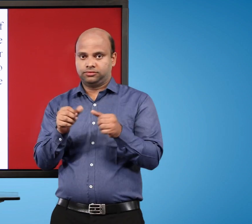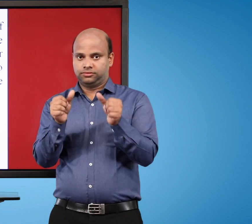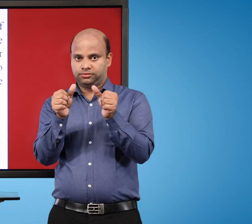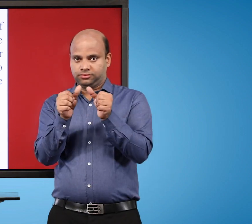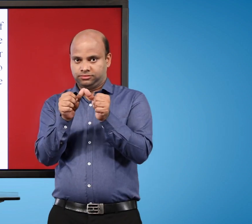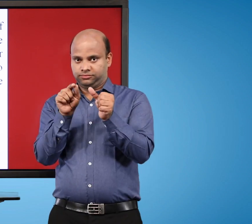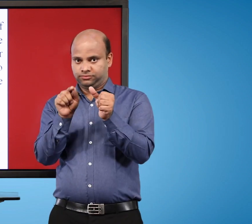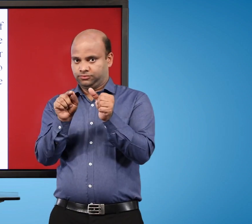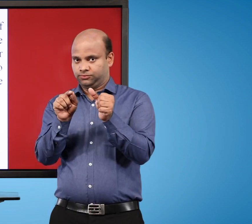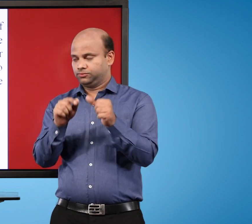A.